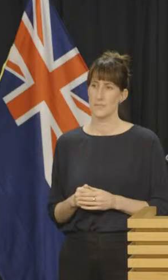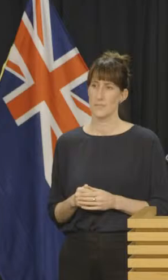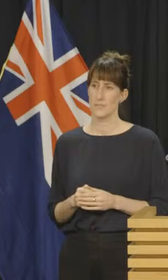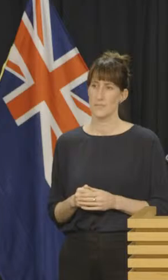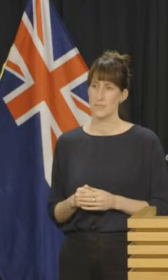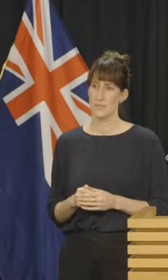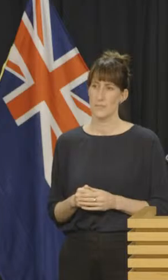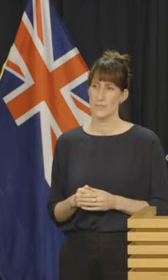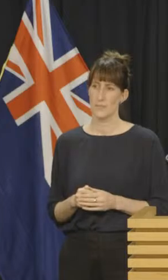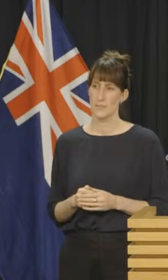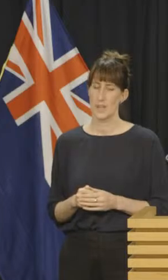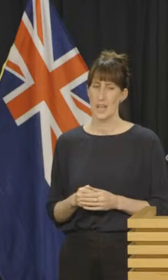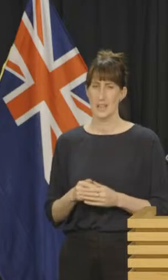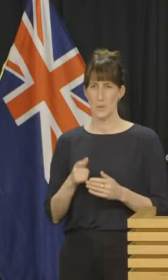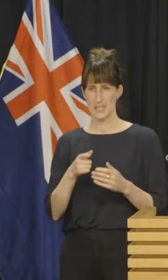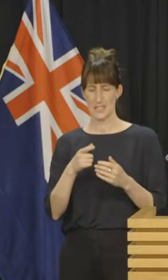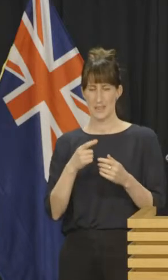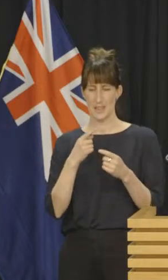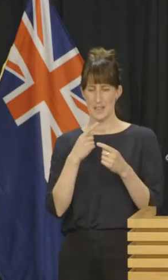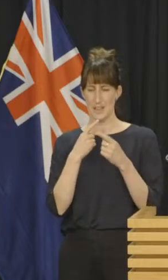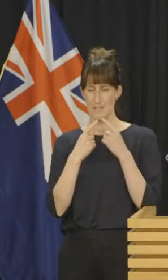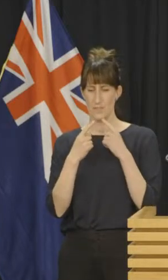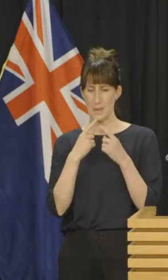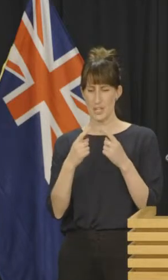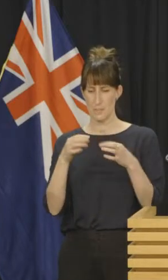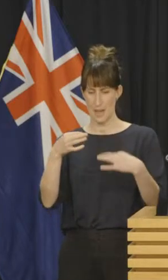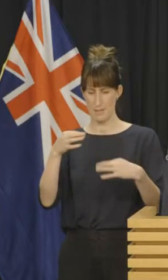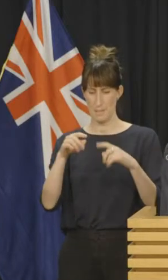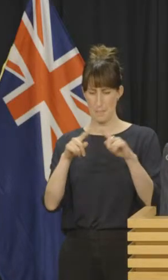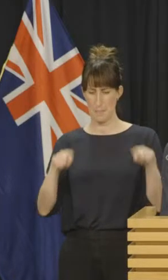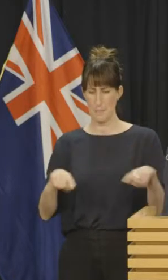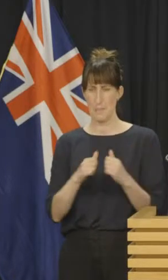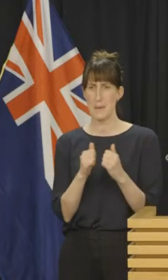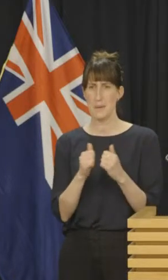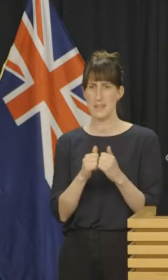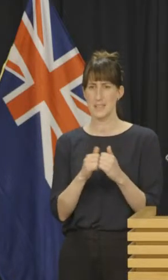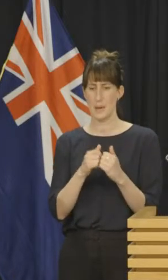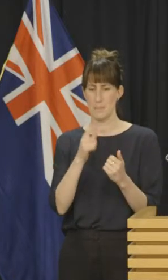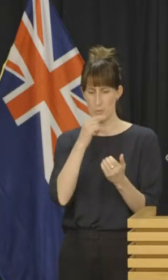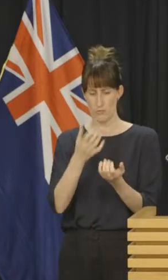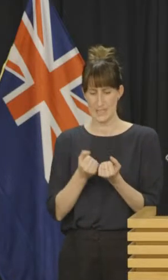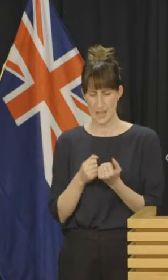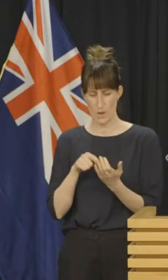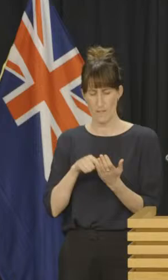people telling them they need to self-isolate, even if they're not in that higher risk index? I'll